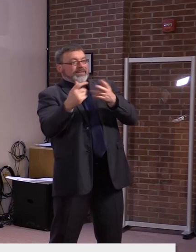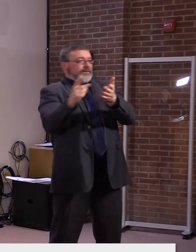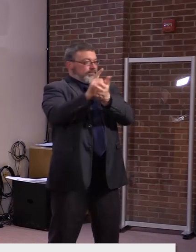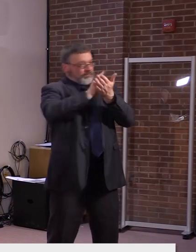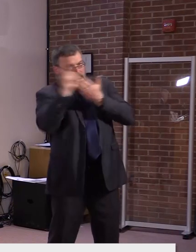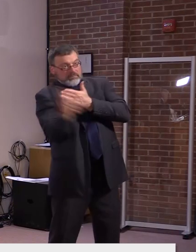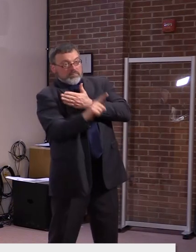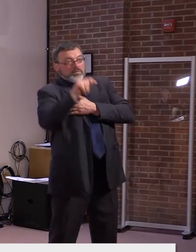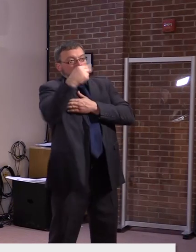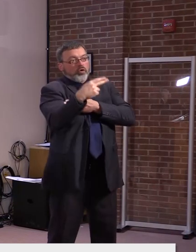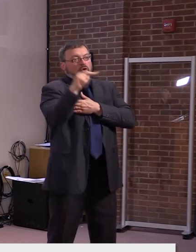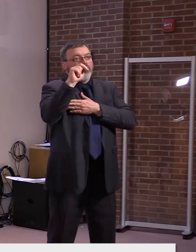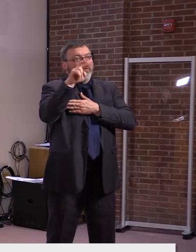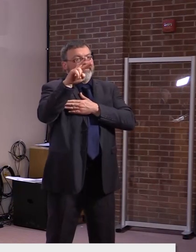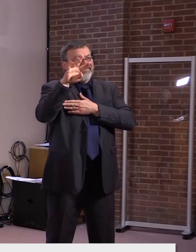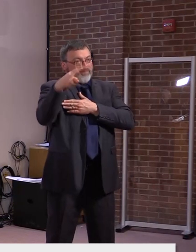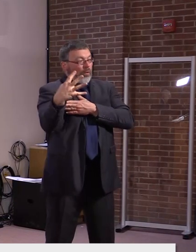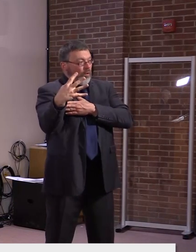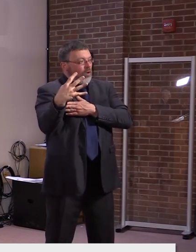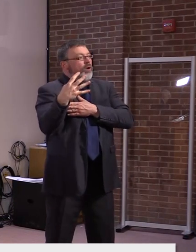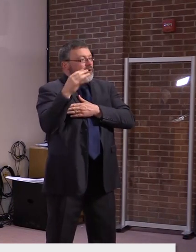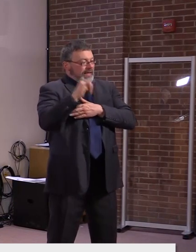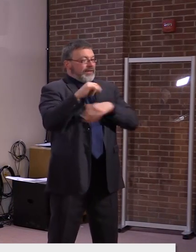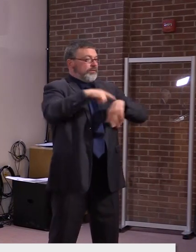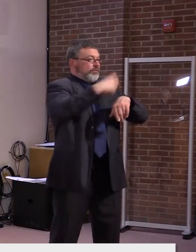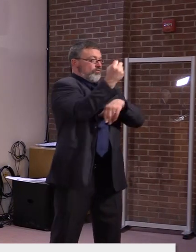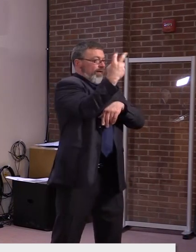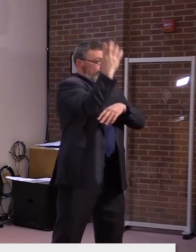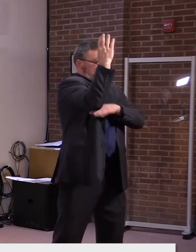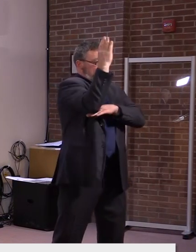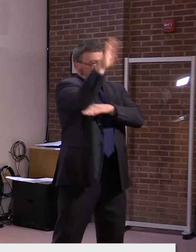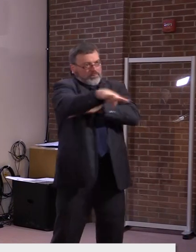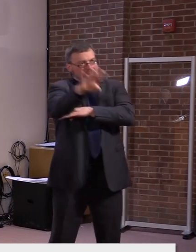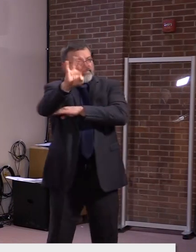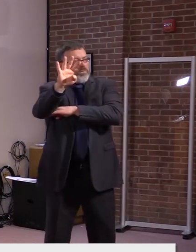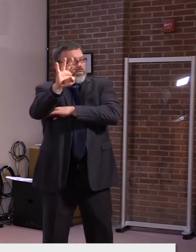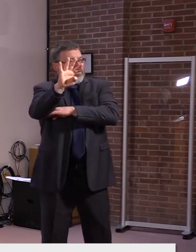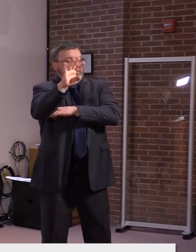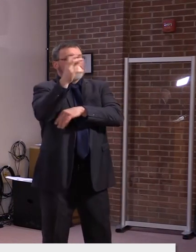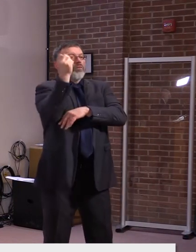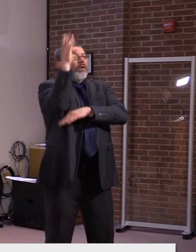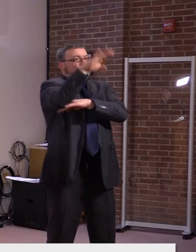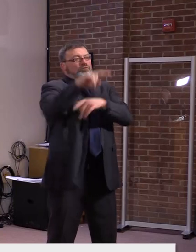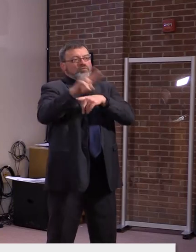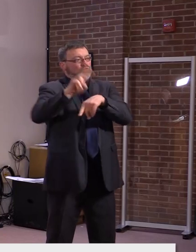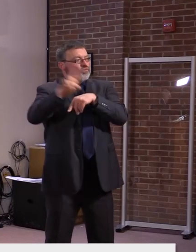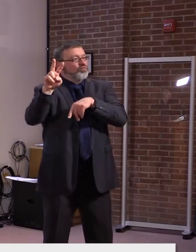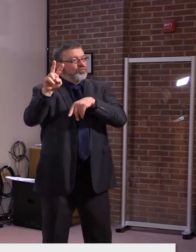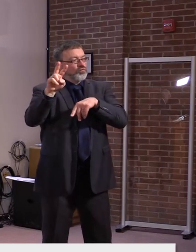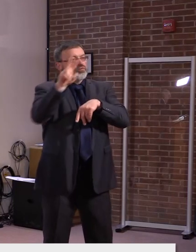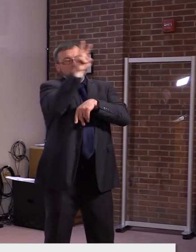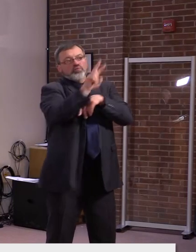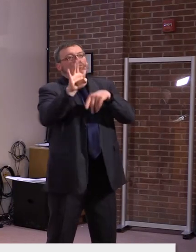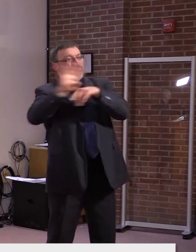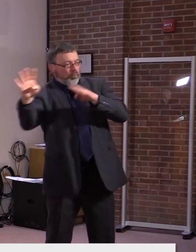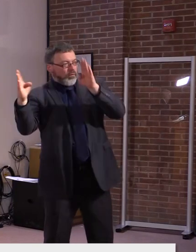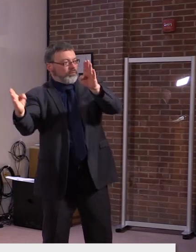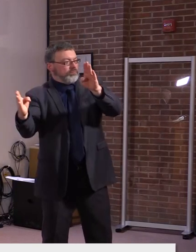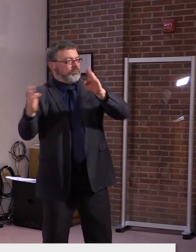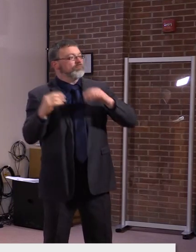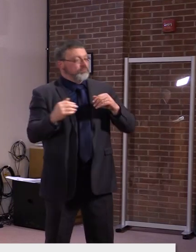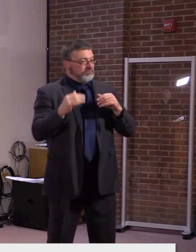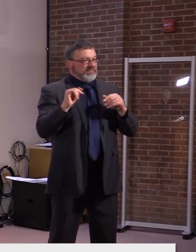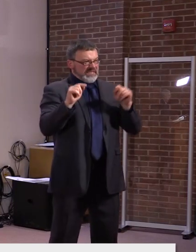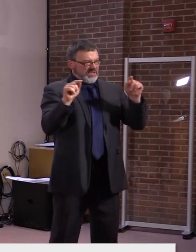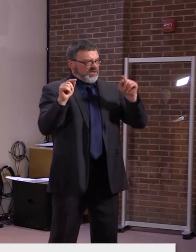12 p.m. to 2 p.m. If you've experienced long wait times for medical services, please join us at one of these